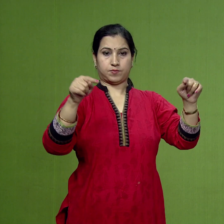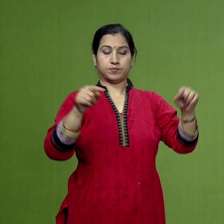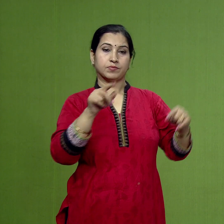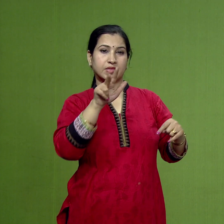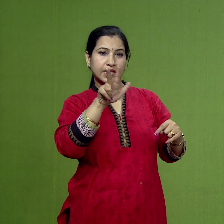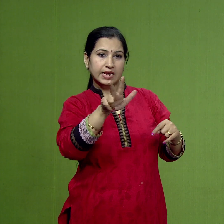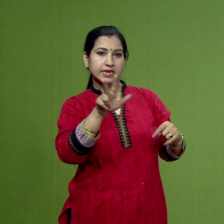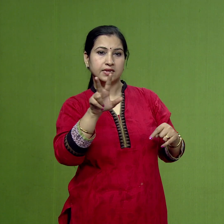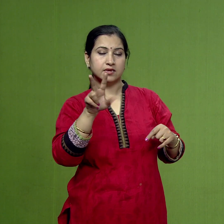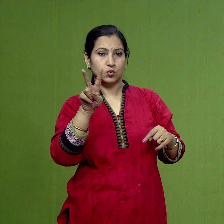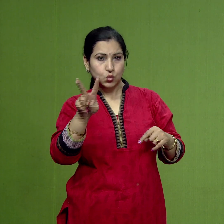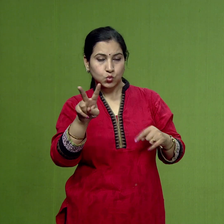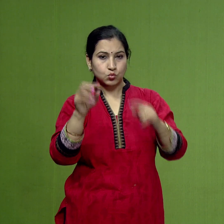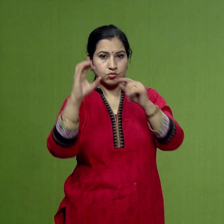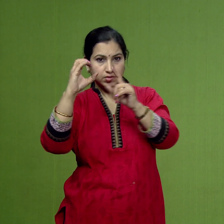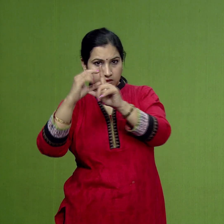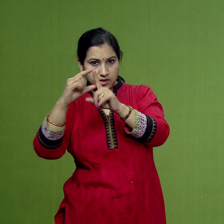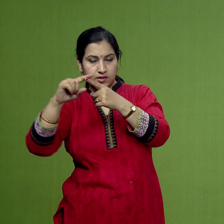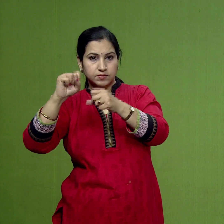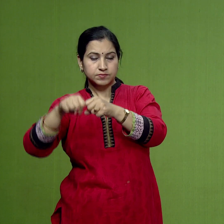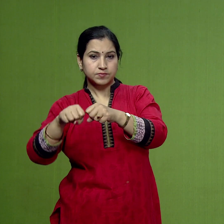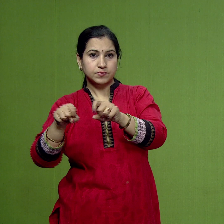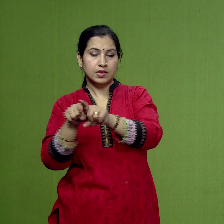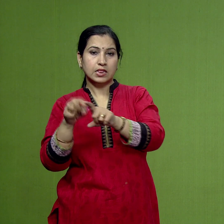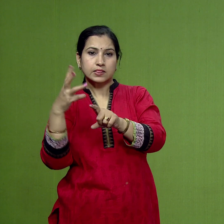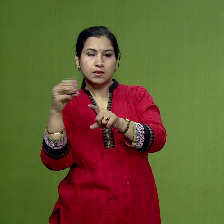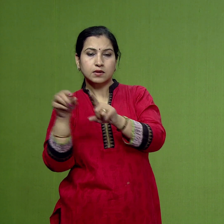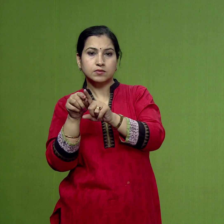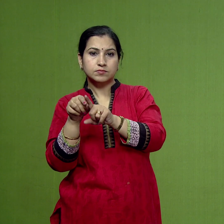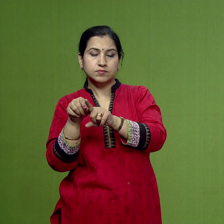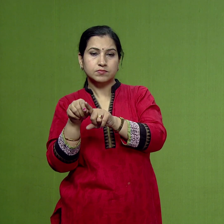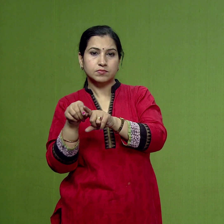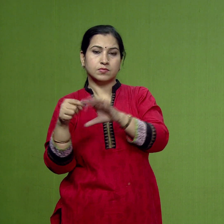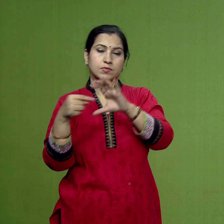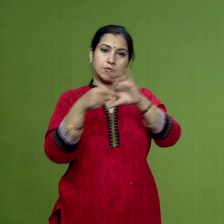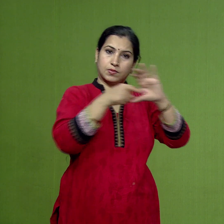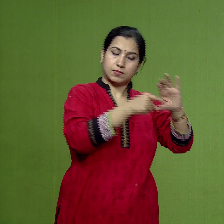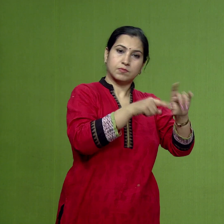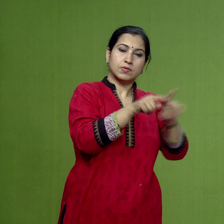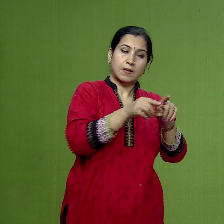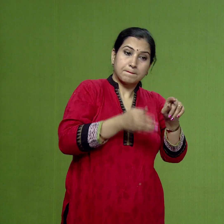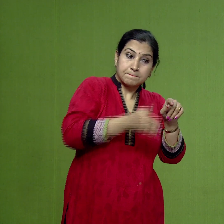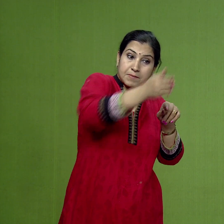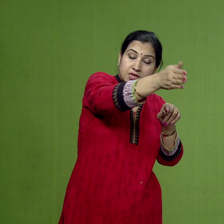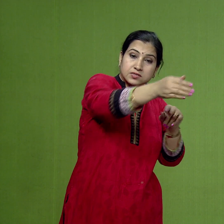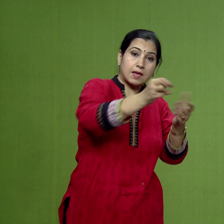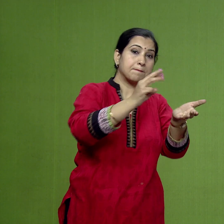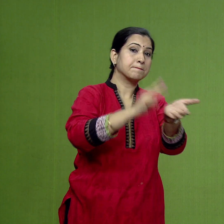82 degree 30 minutes east latitude, that is the north-south line, passes through Mirzapur district of